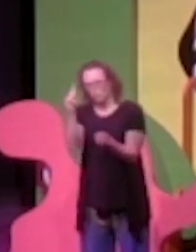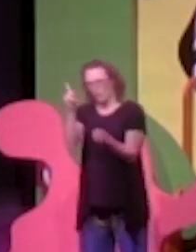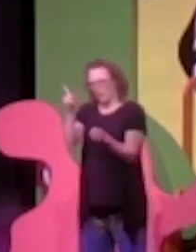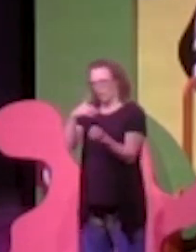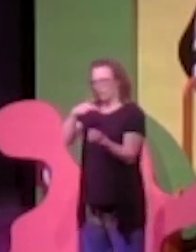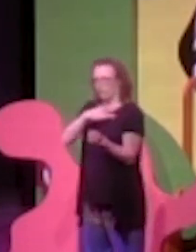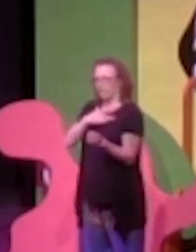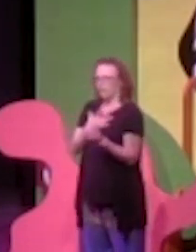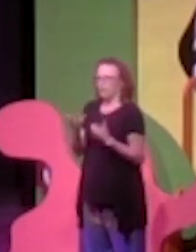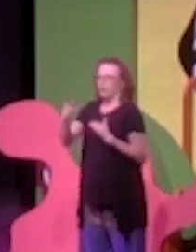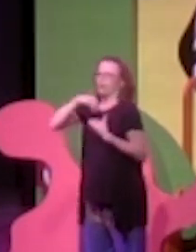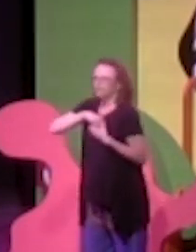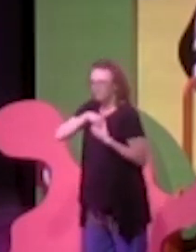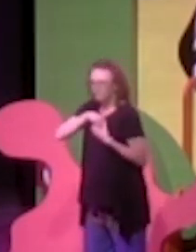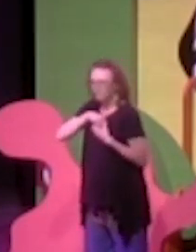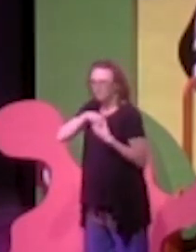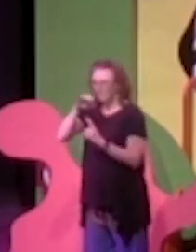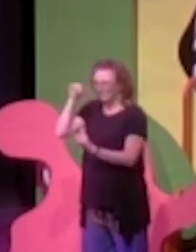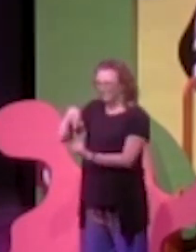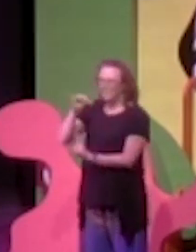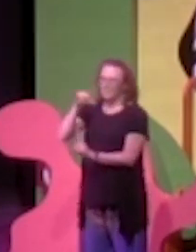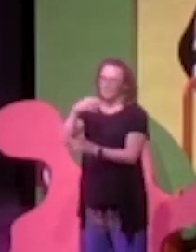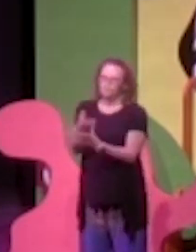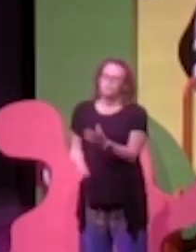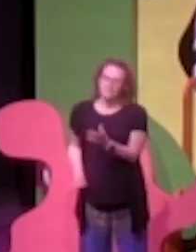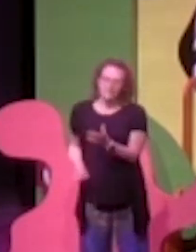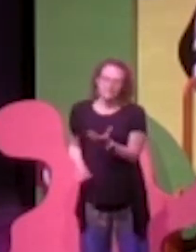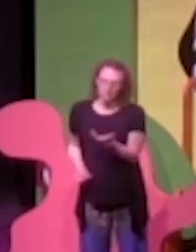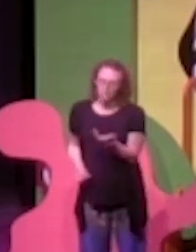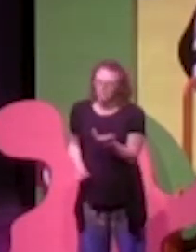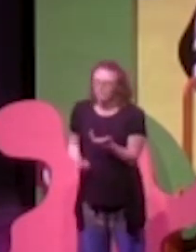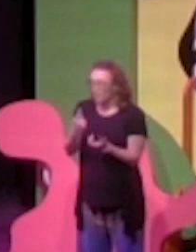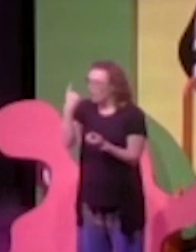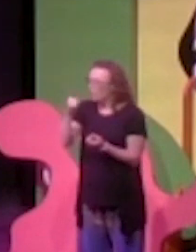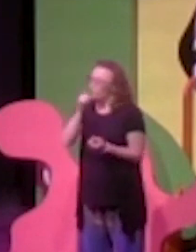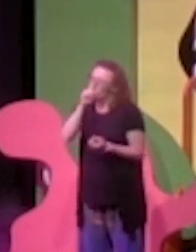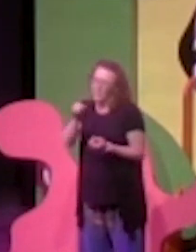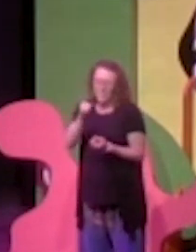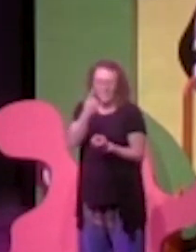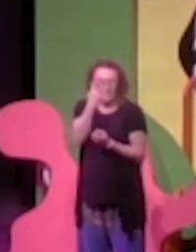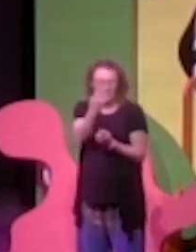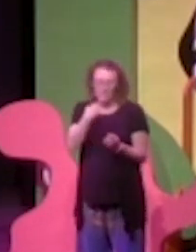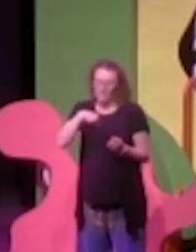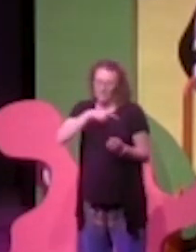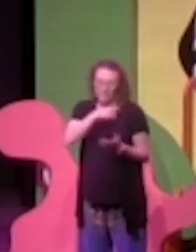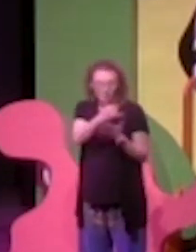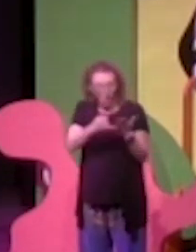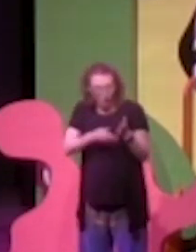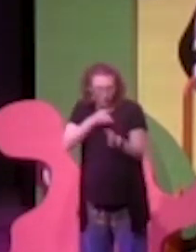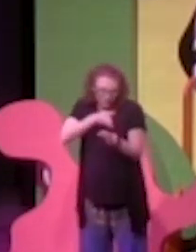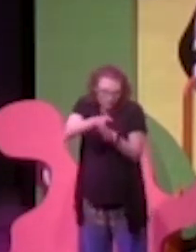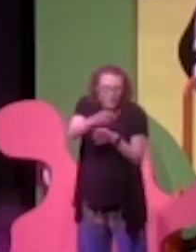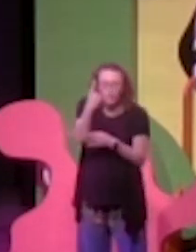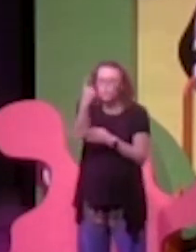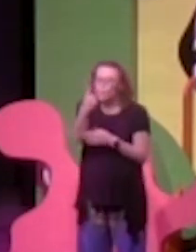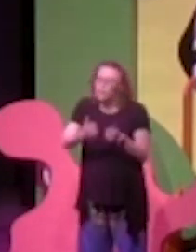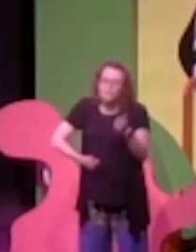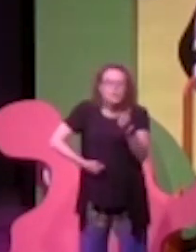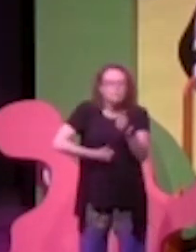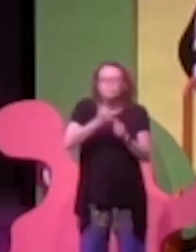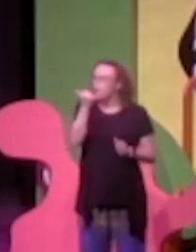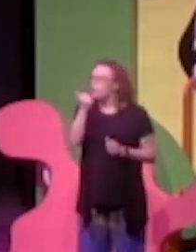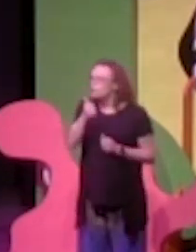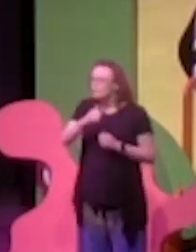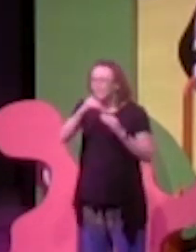culture and the creative sector is literally one of the most undervalued activities, sectors, fields that we have in the